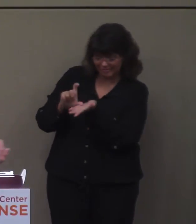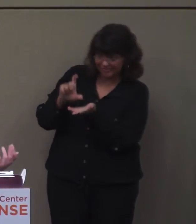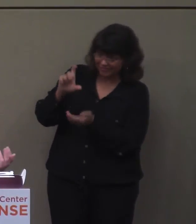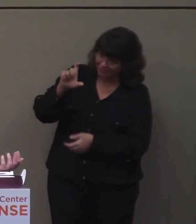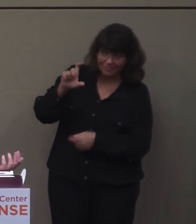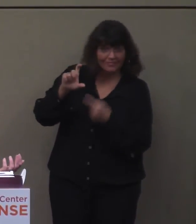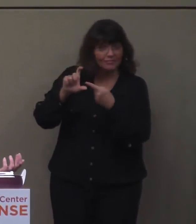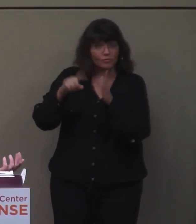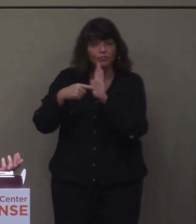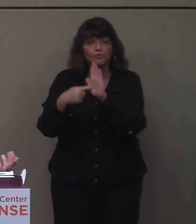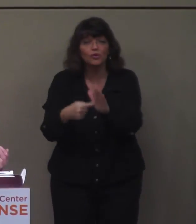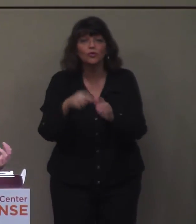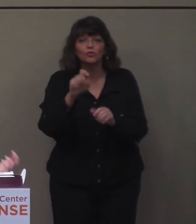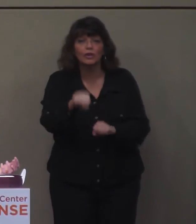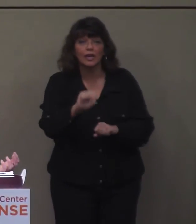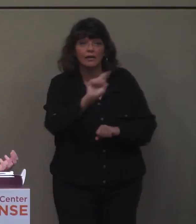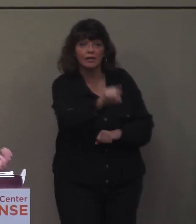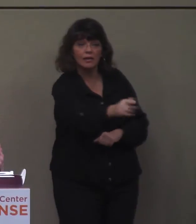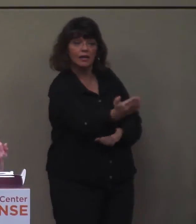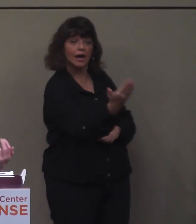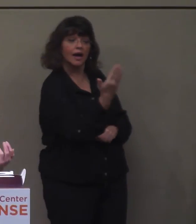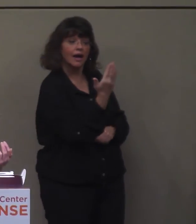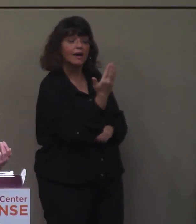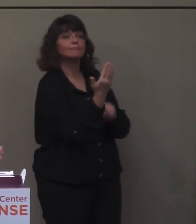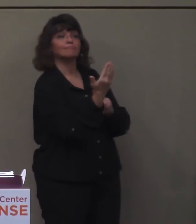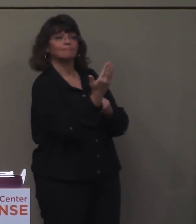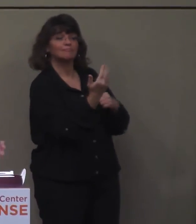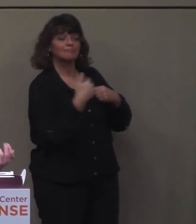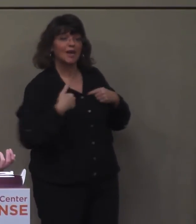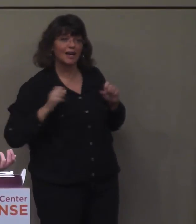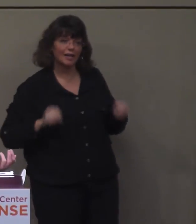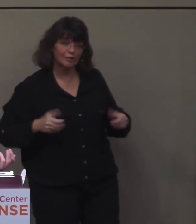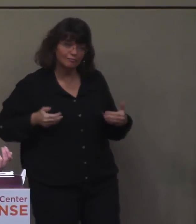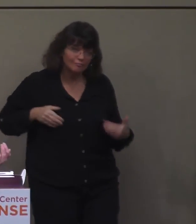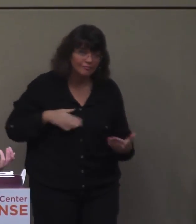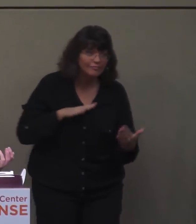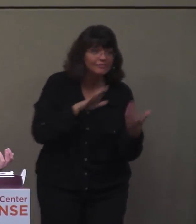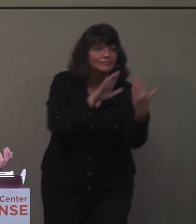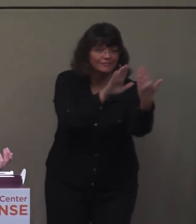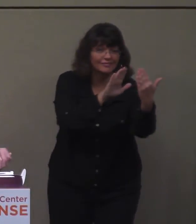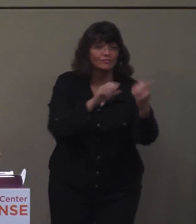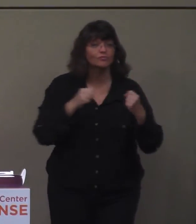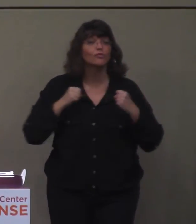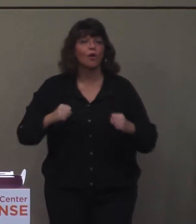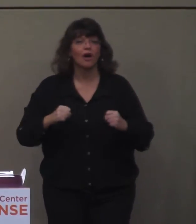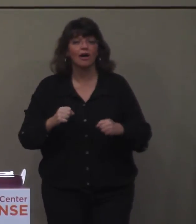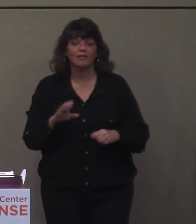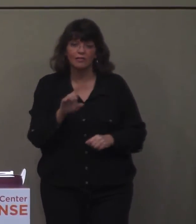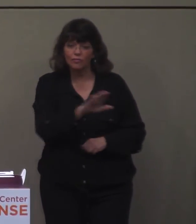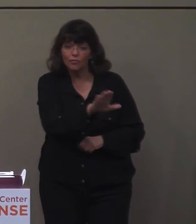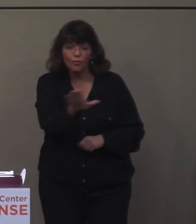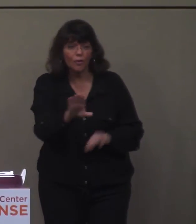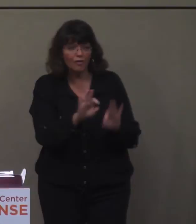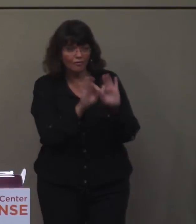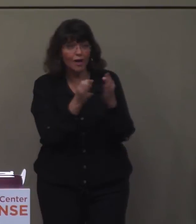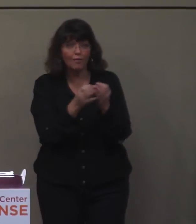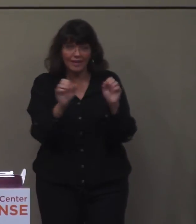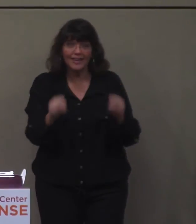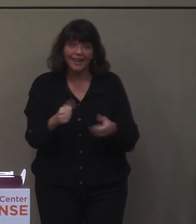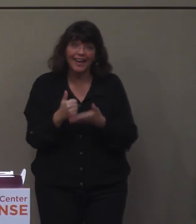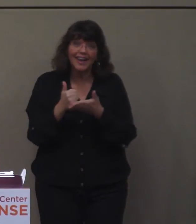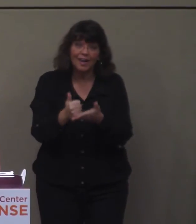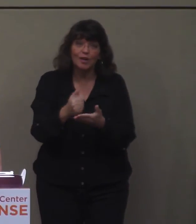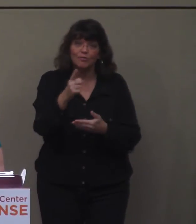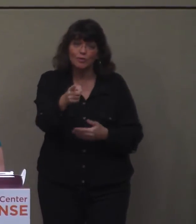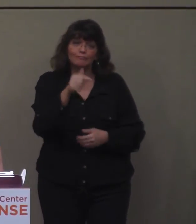with whatever comes our way because we're strong and we're resilient and we have our family members to help us get through. So this little bendy guy is be